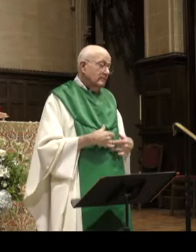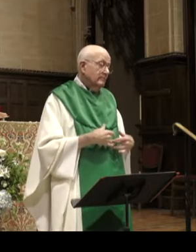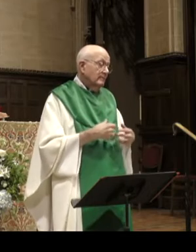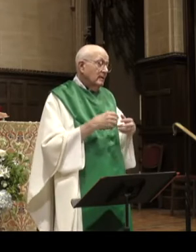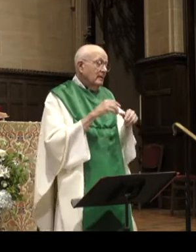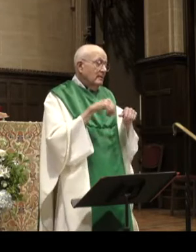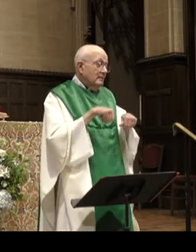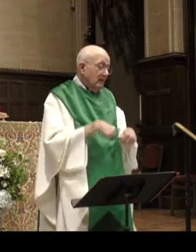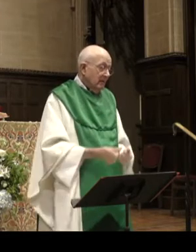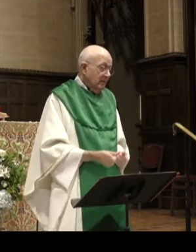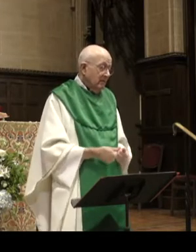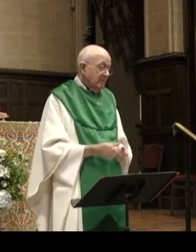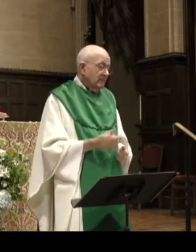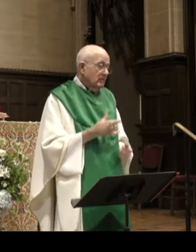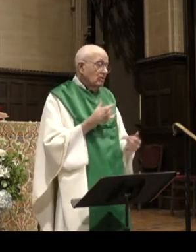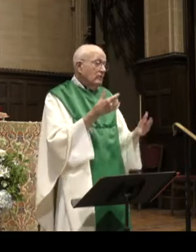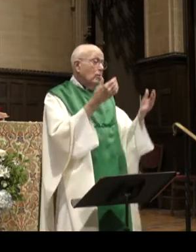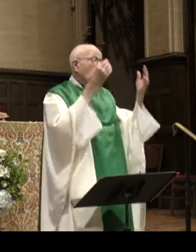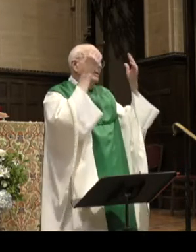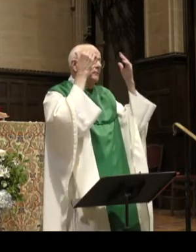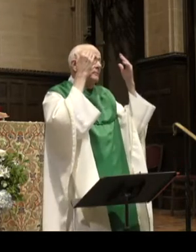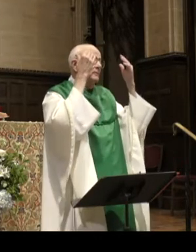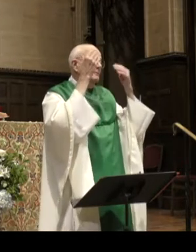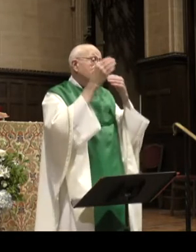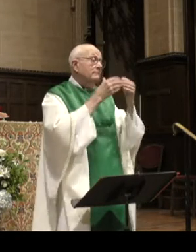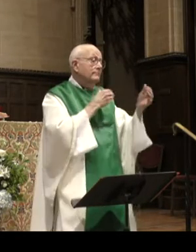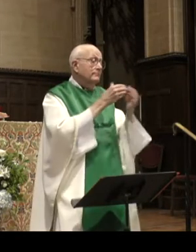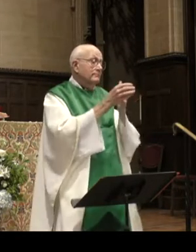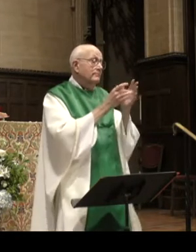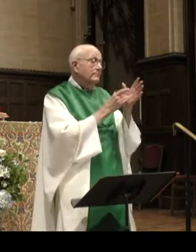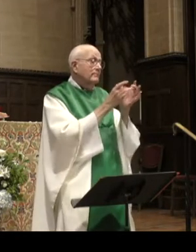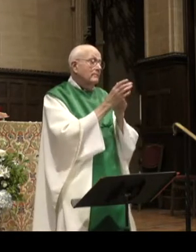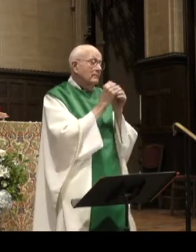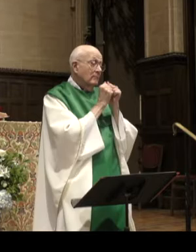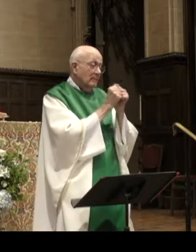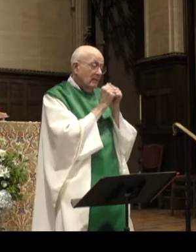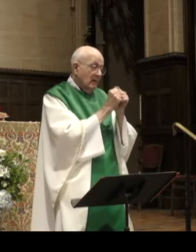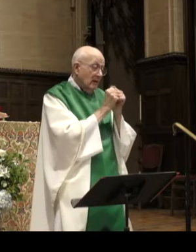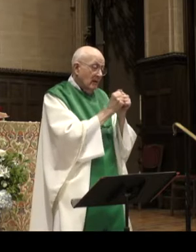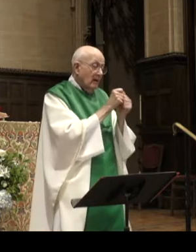Feeling depressed, tired, overwhelmed, no matter. Jesus is with you.